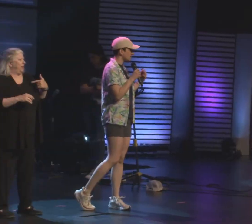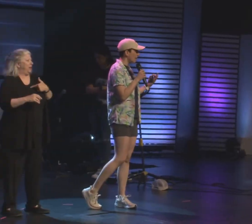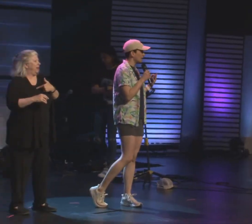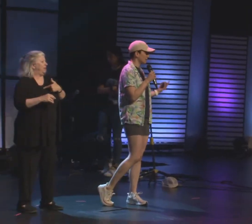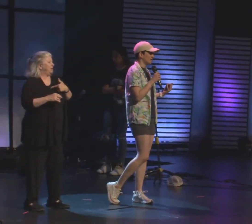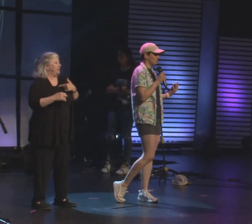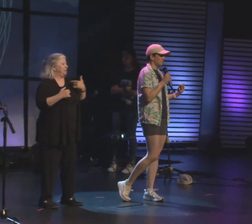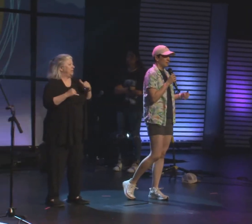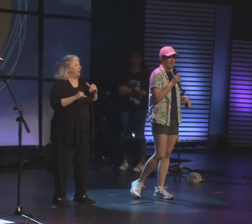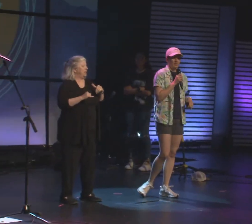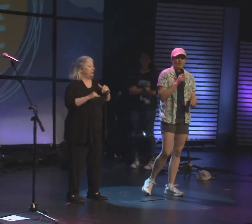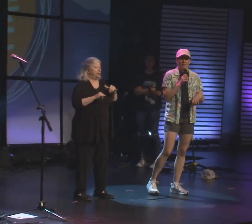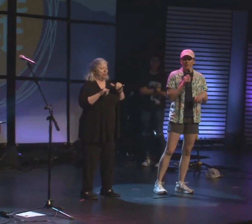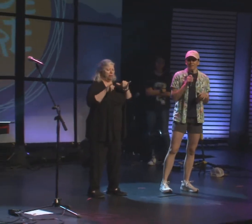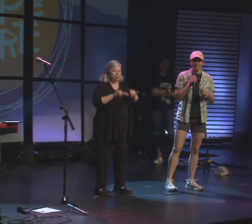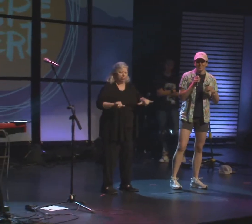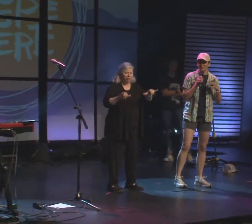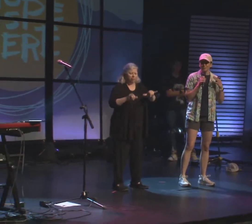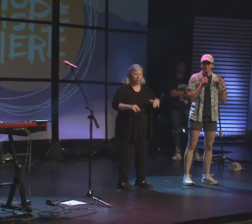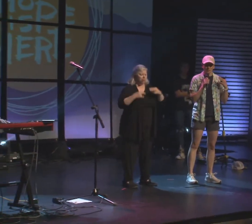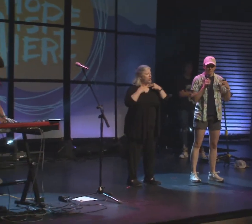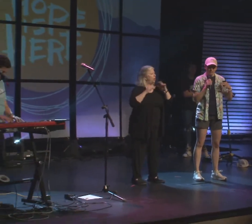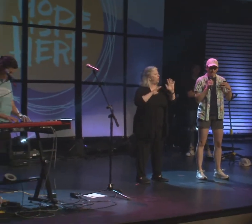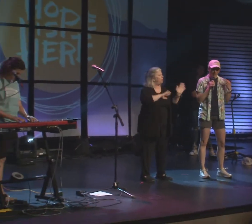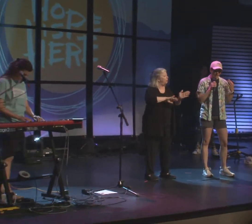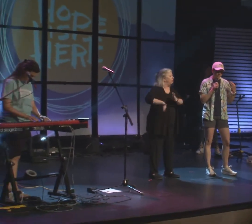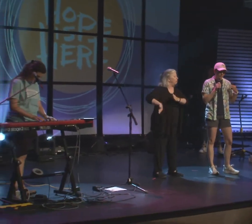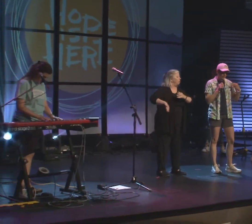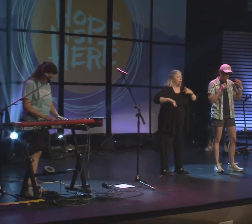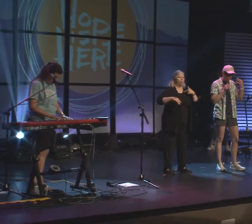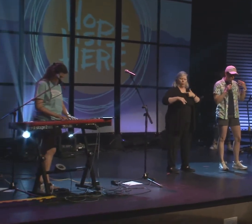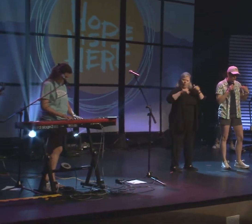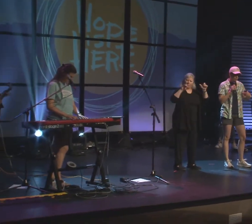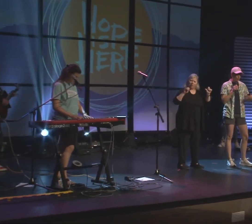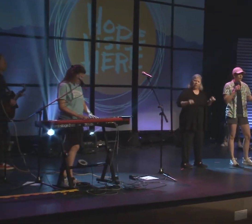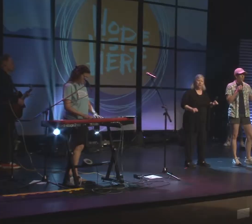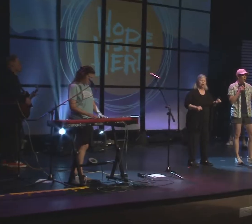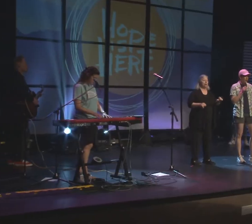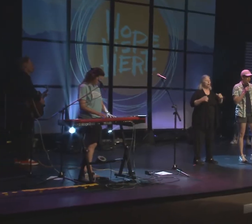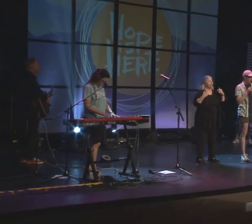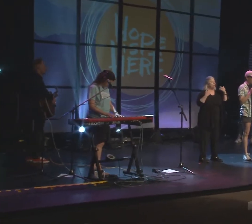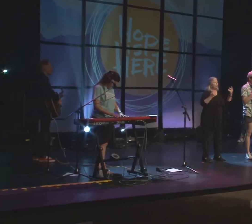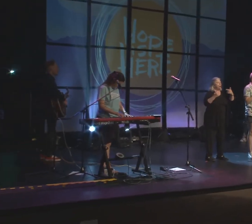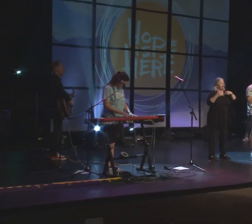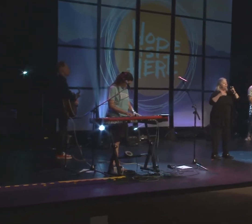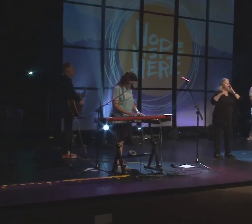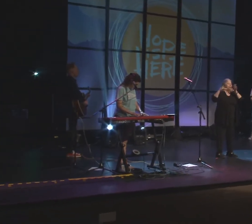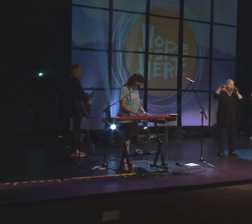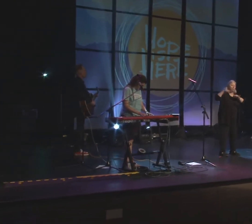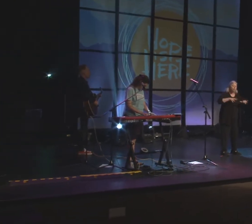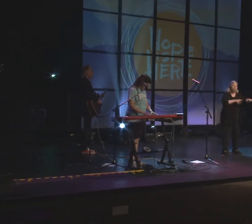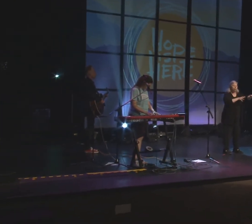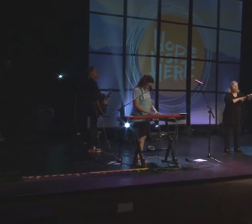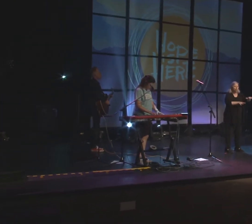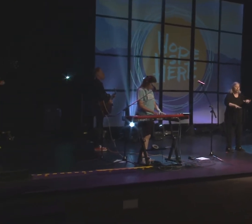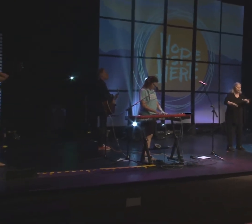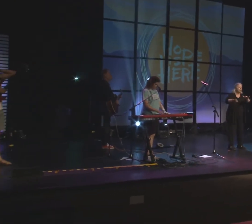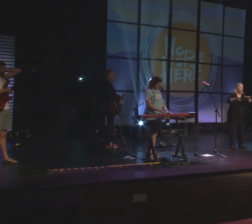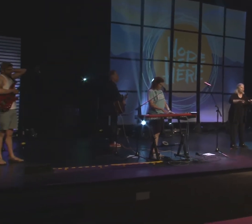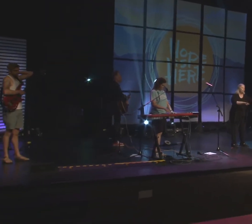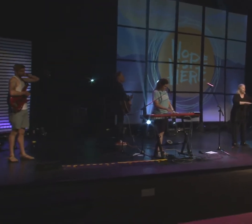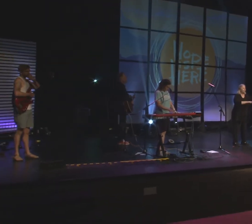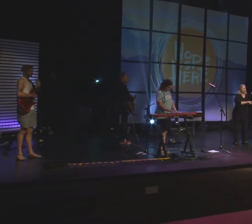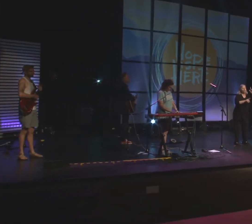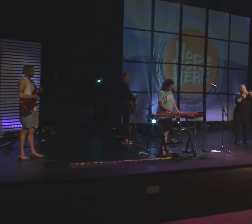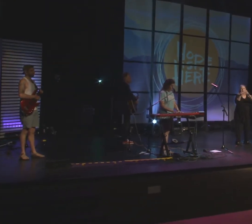stay stagnant, that we get to have that flowing water of question and